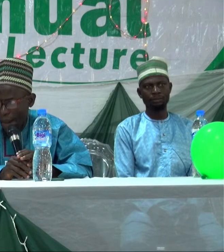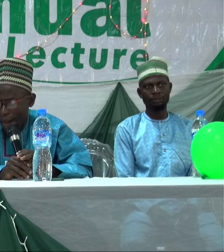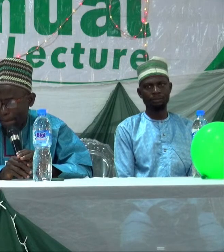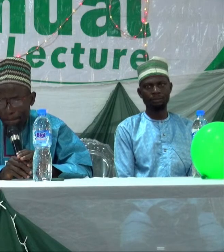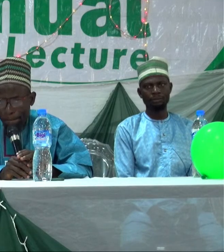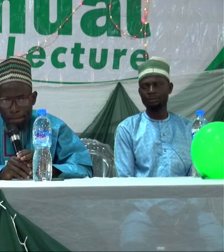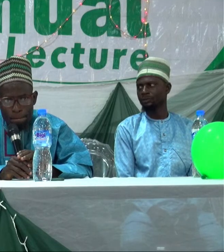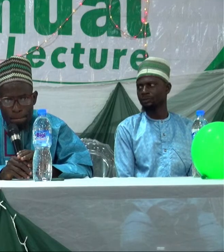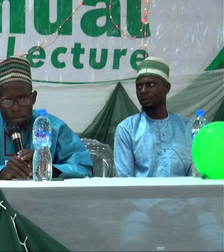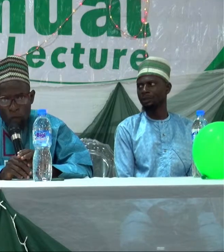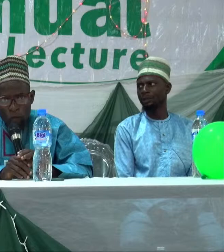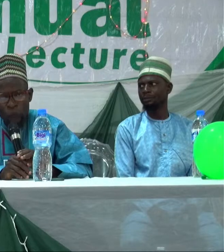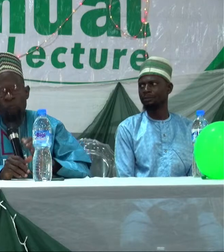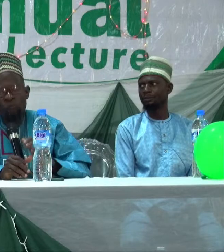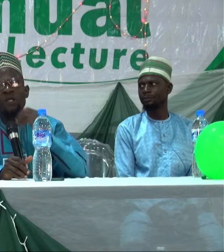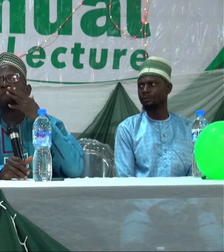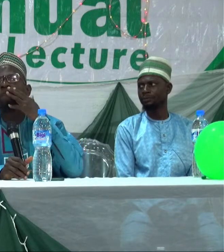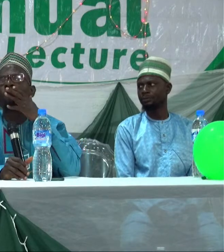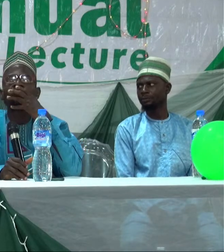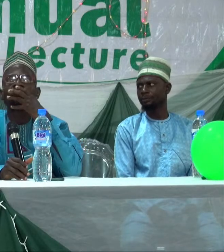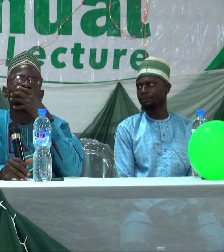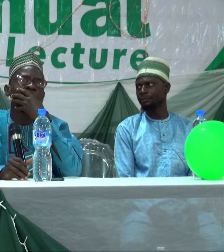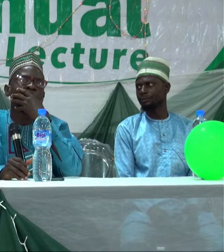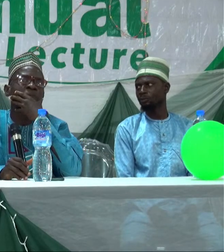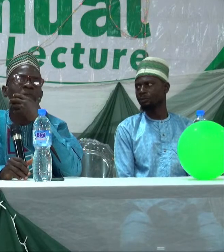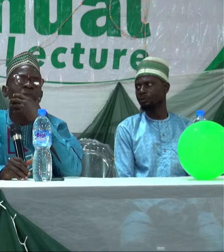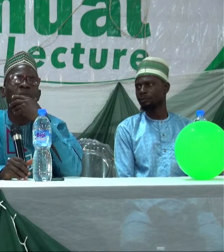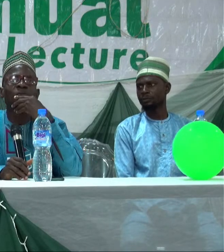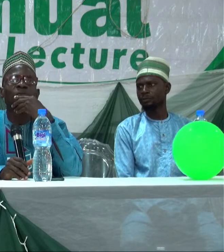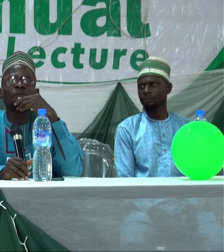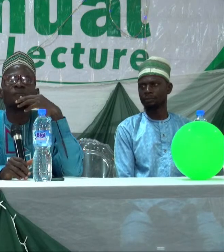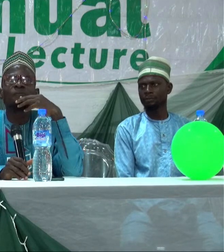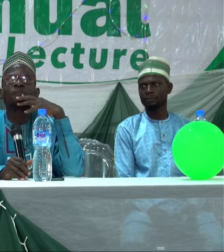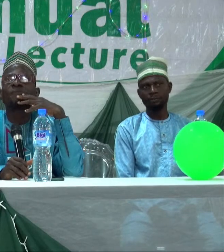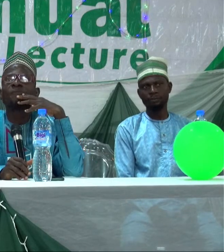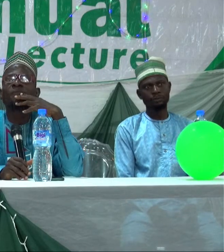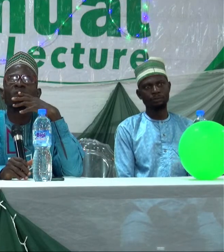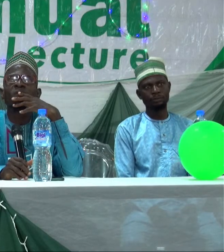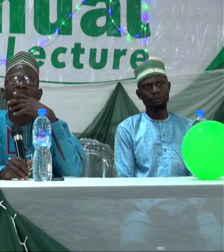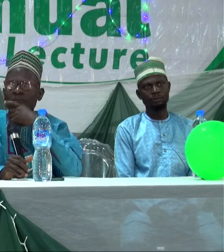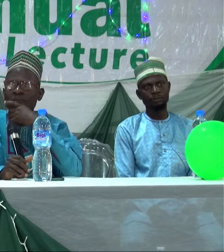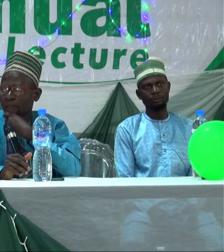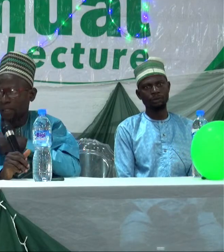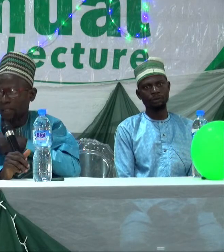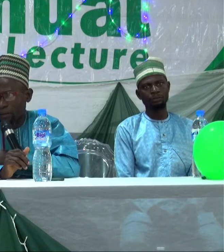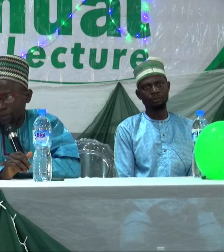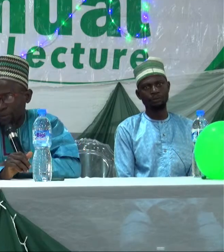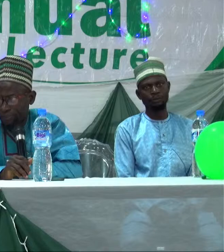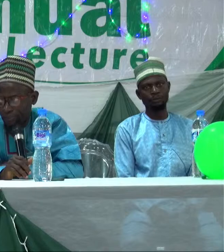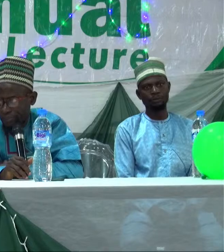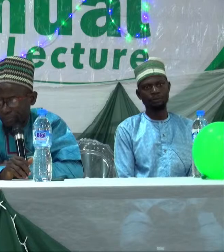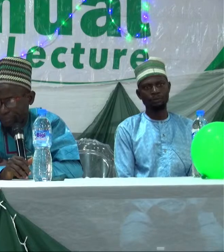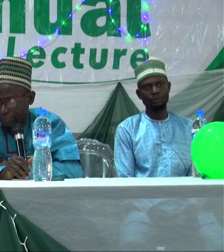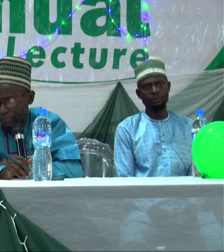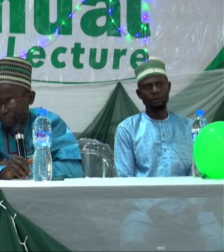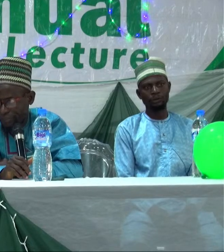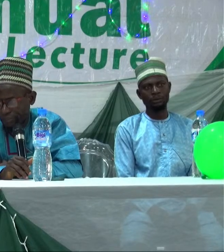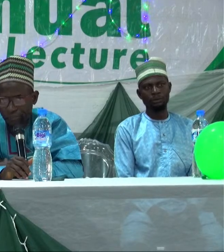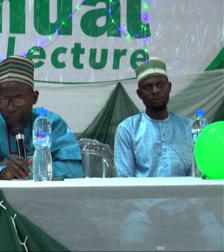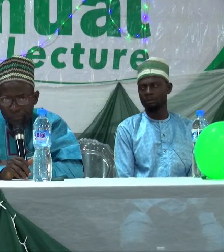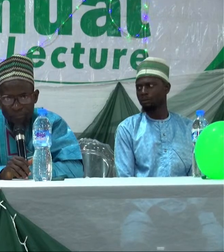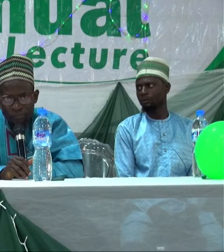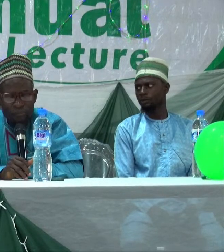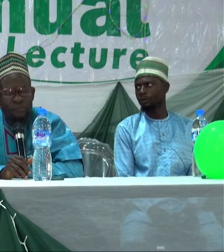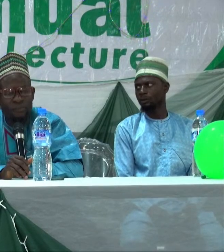ko larin je ki gbogbo kan si pari pari re gba ni bada fe ni kokan wa. Amen. Igbiyanju wa ta nse ma je bo